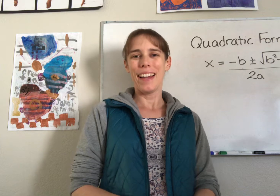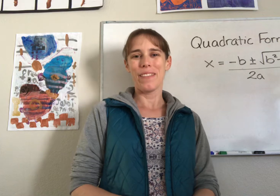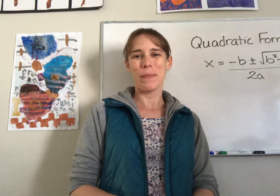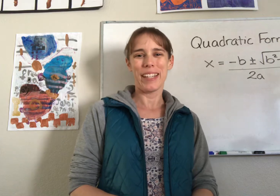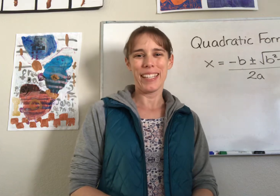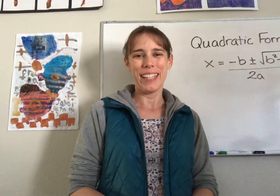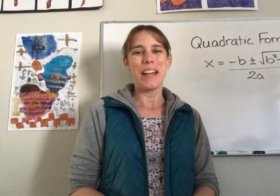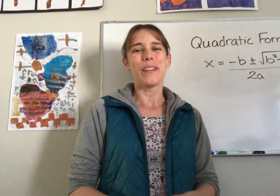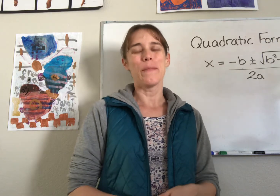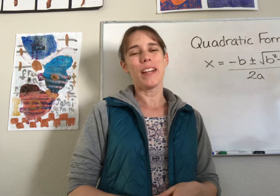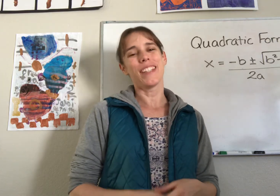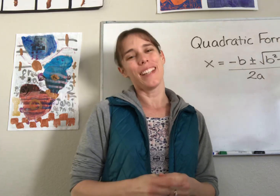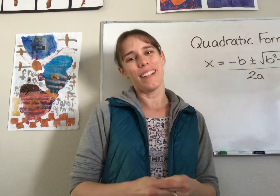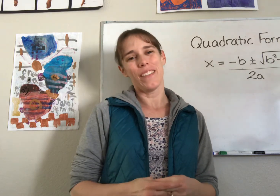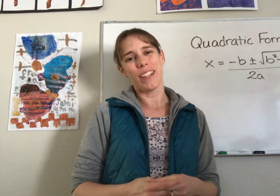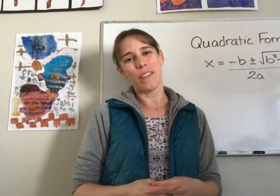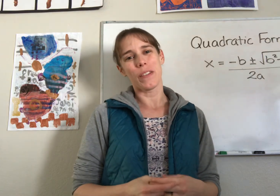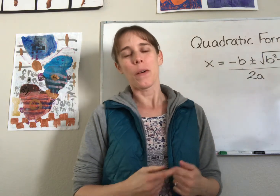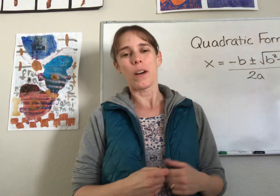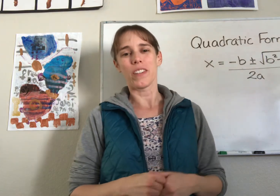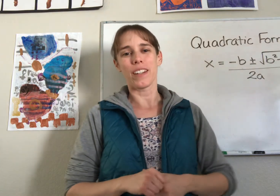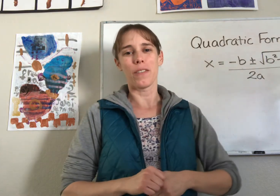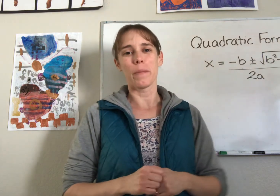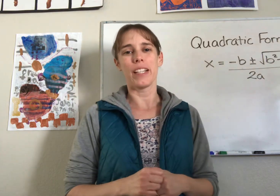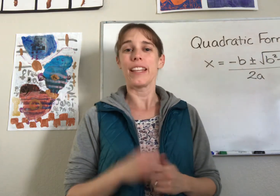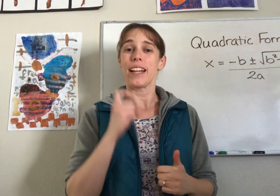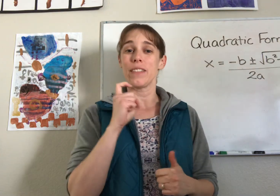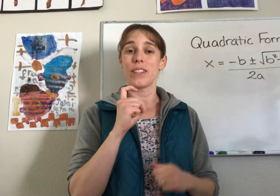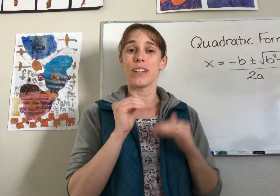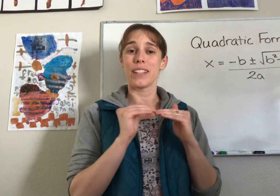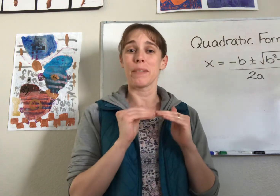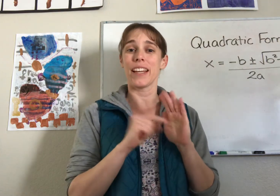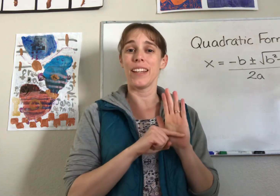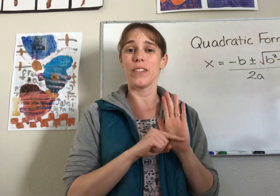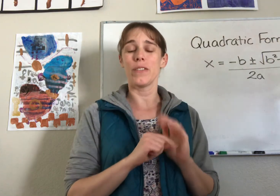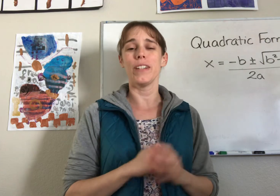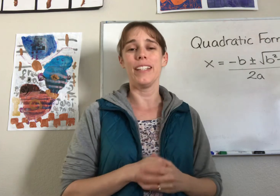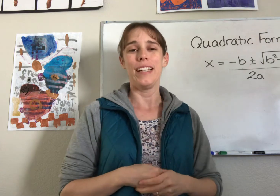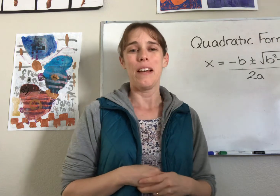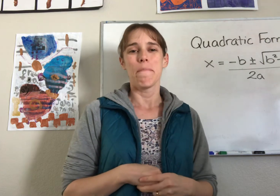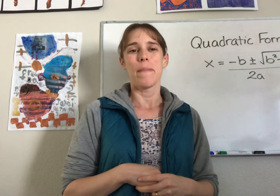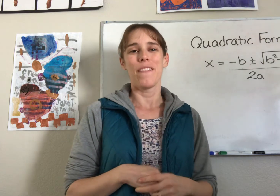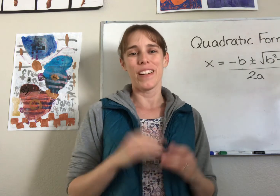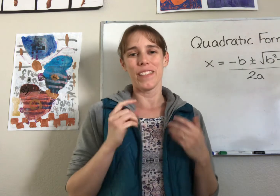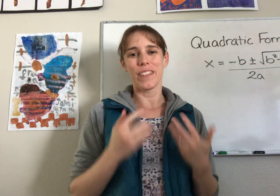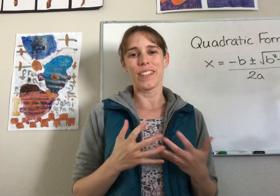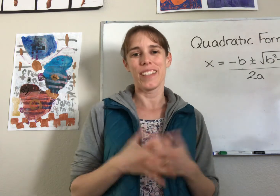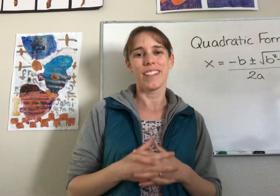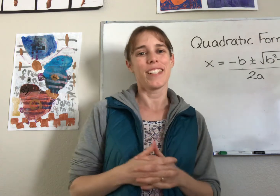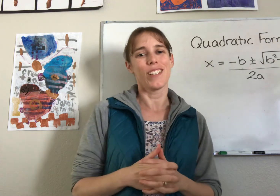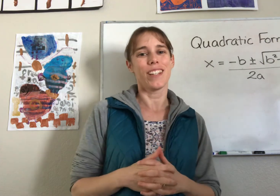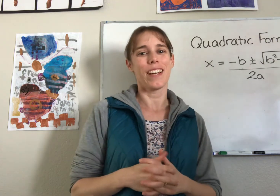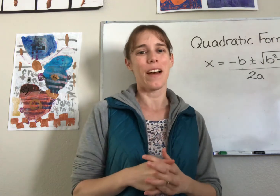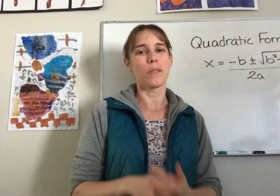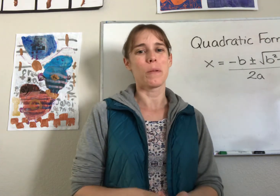Hey everybody! You may have seen in the video for the quadratic formula that I was doing some sign language for it. My very first year teaching Algebra